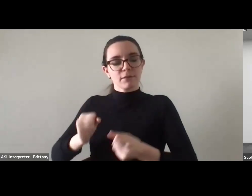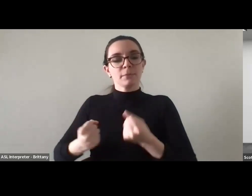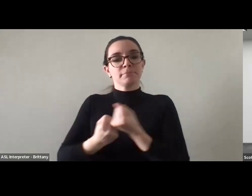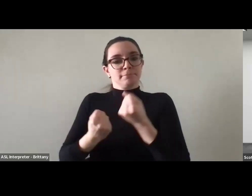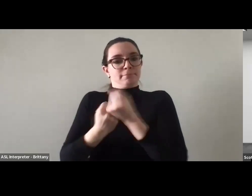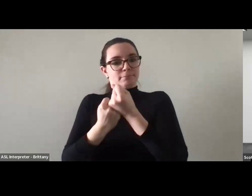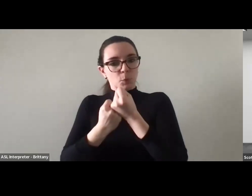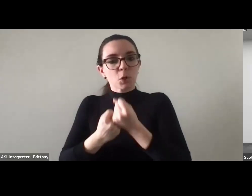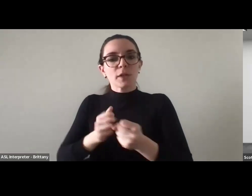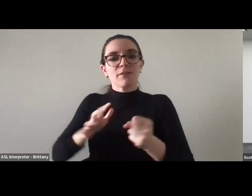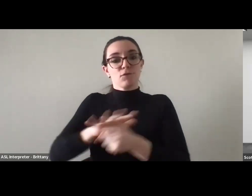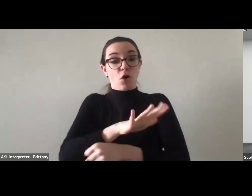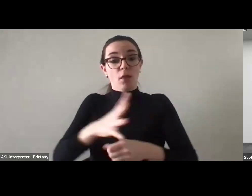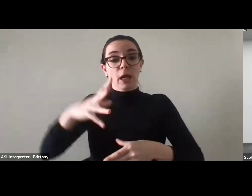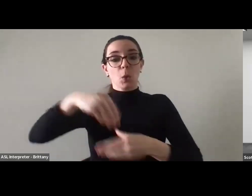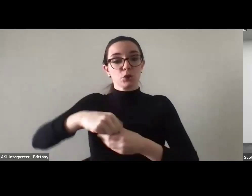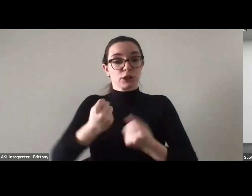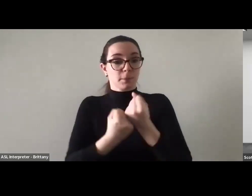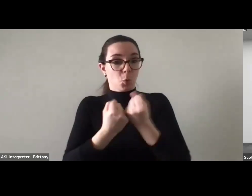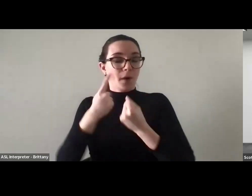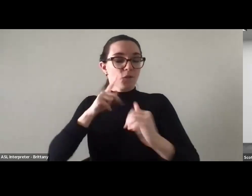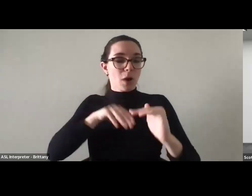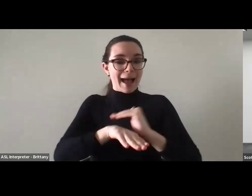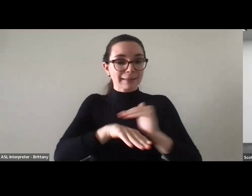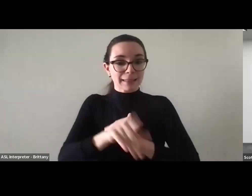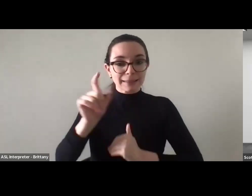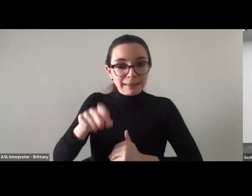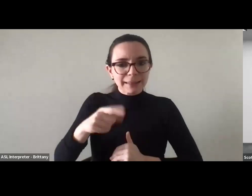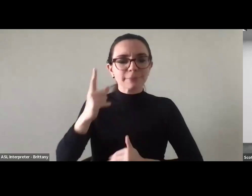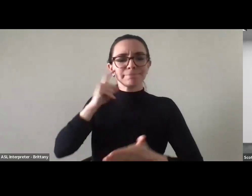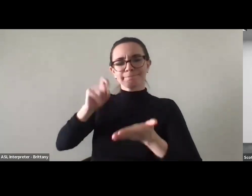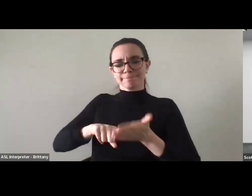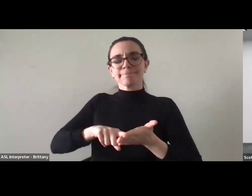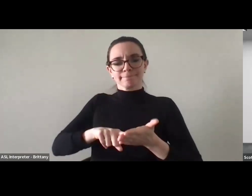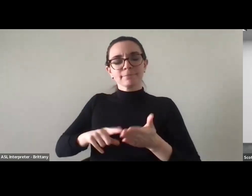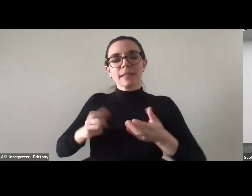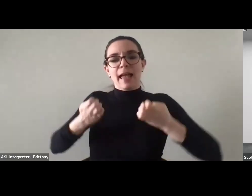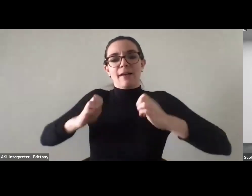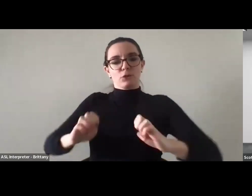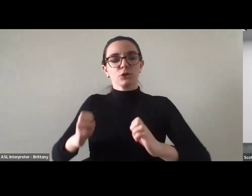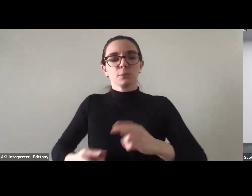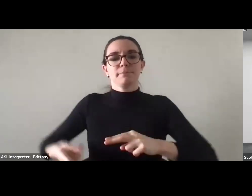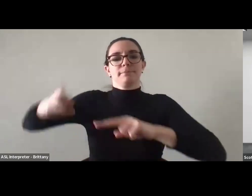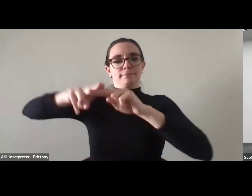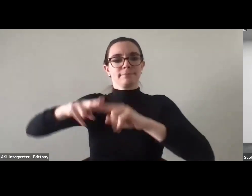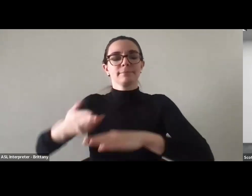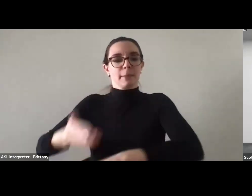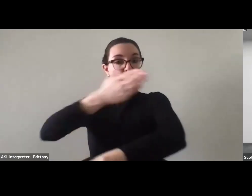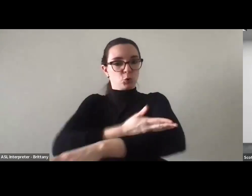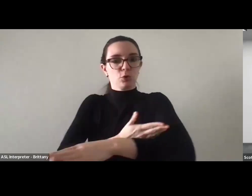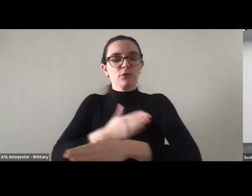for access needs. They have recognized the value and advantages of efforts to ensure inclusion, access, and success for diverse